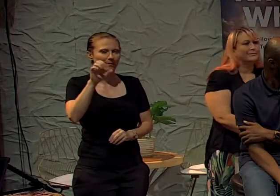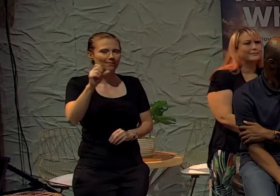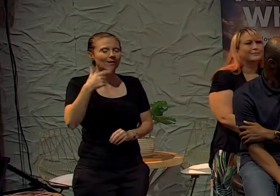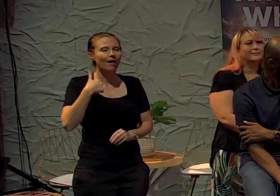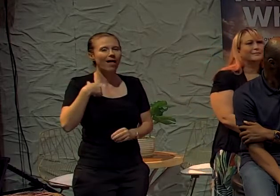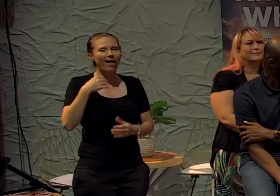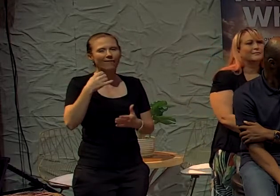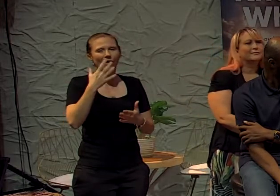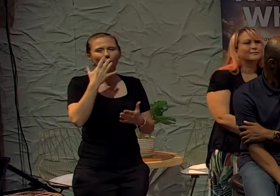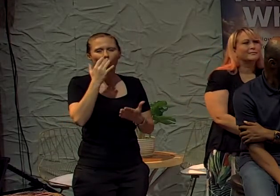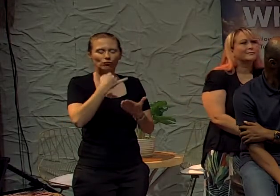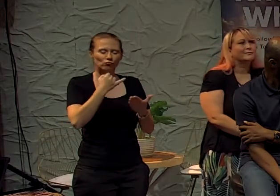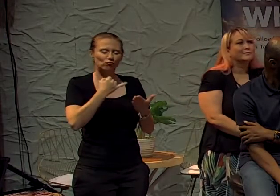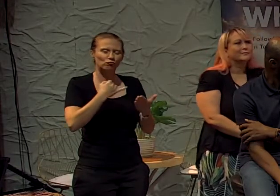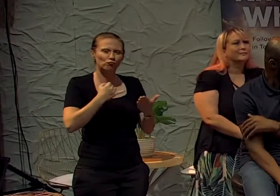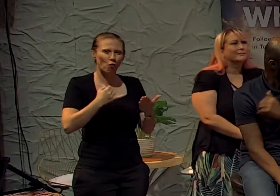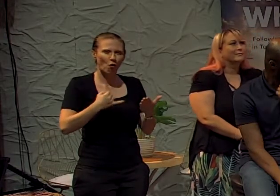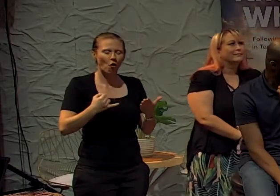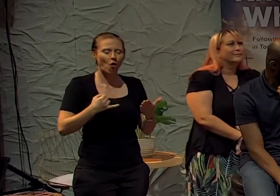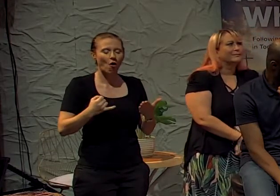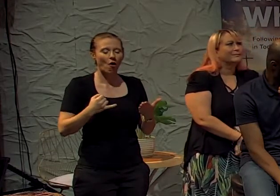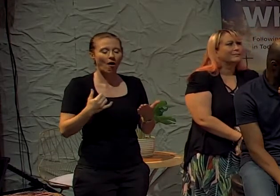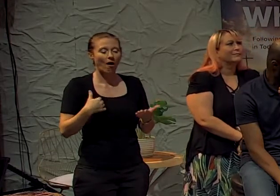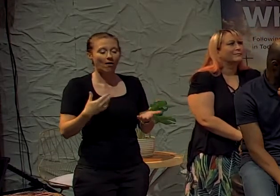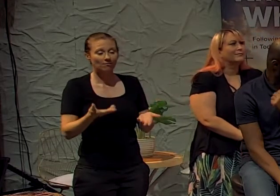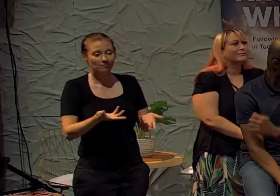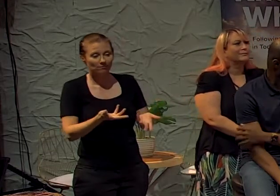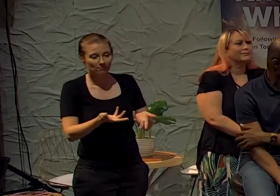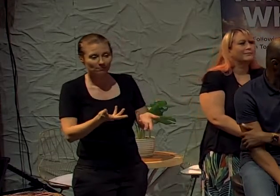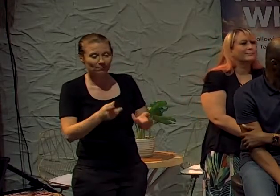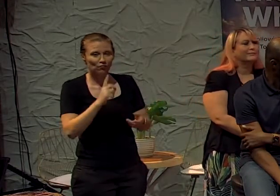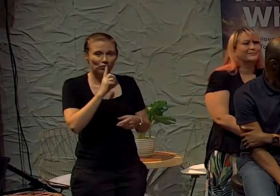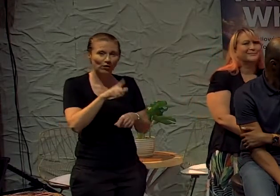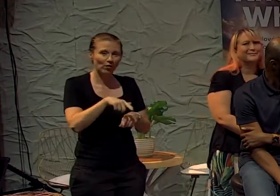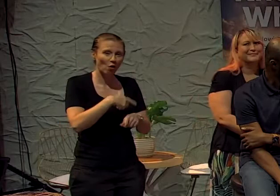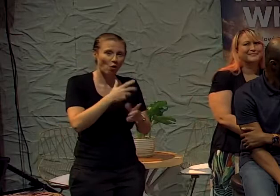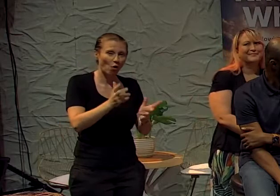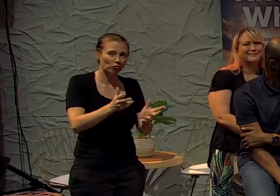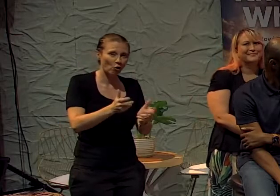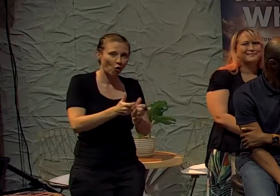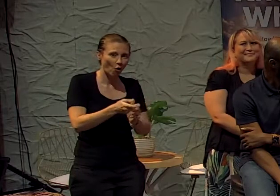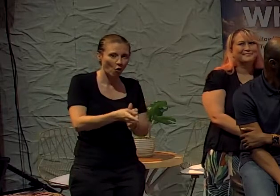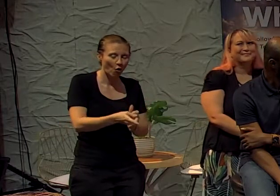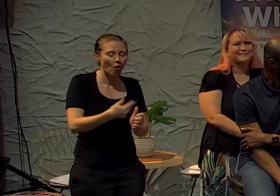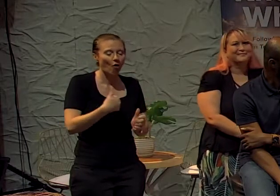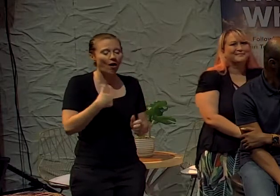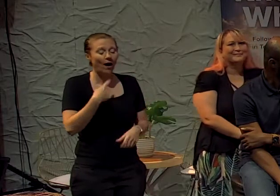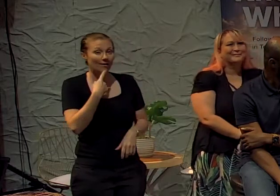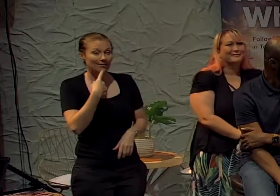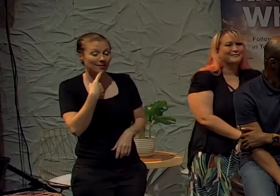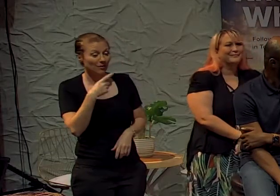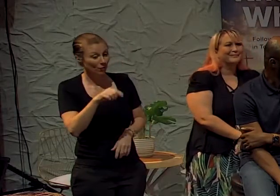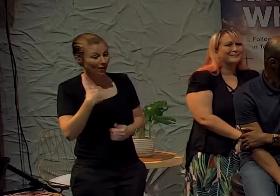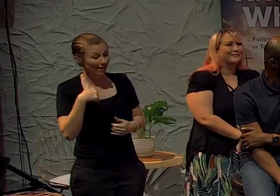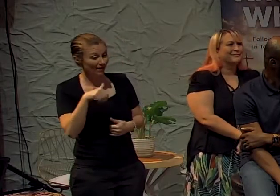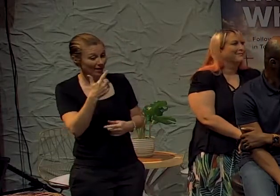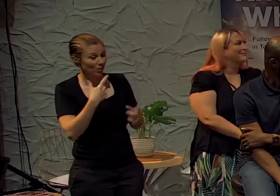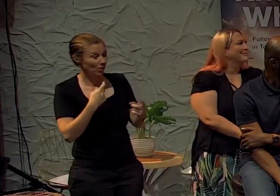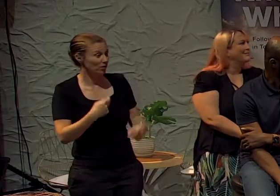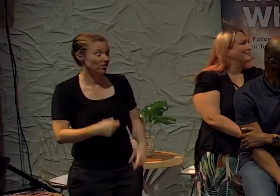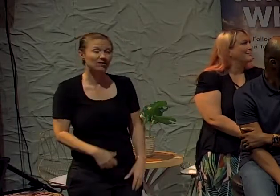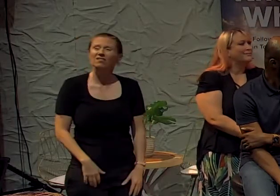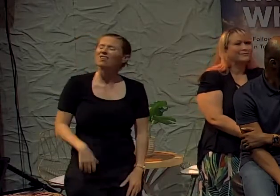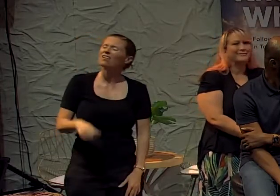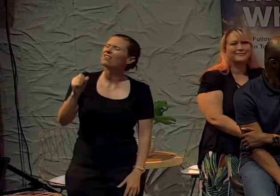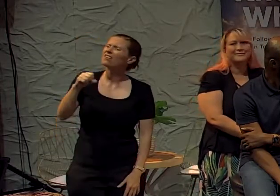can draw on, and I'm having this really long talk, and I go, you have any questions? He